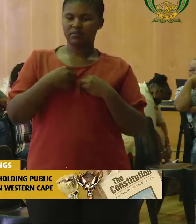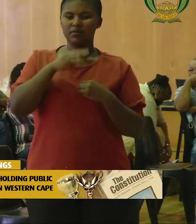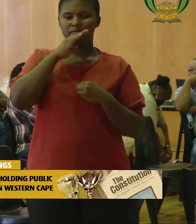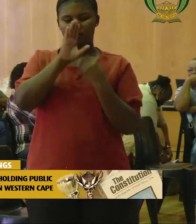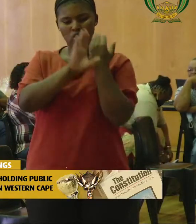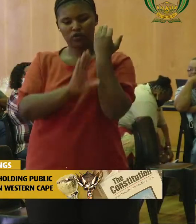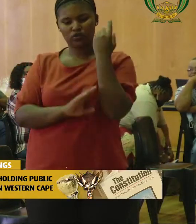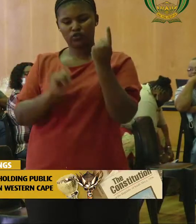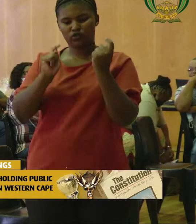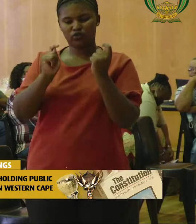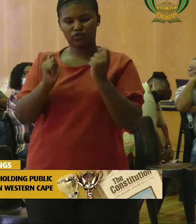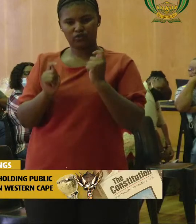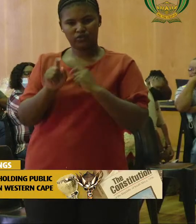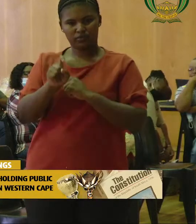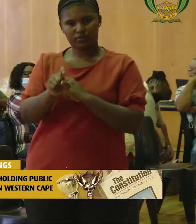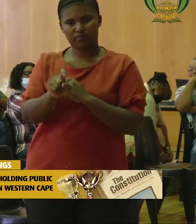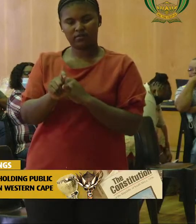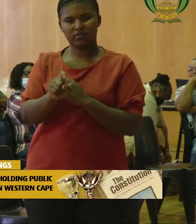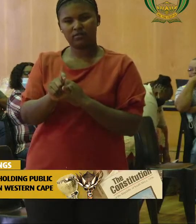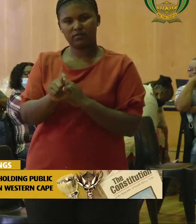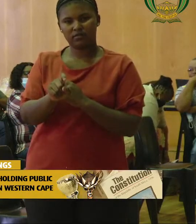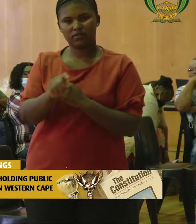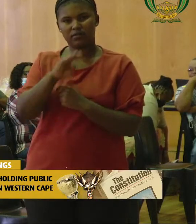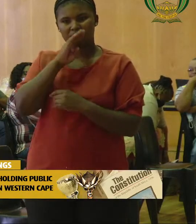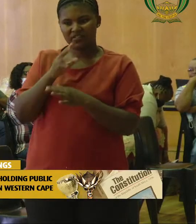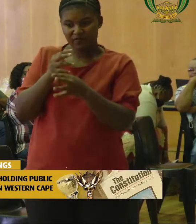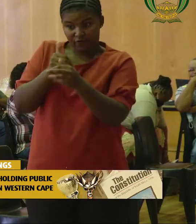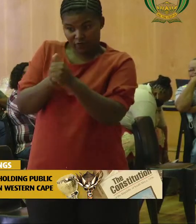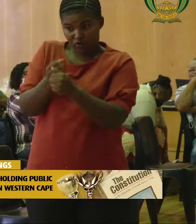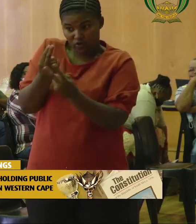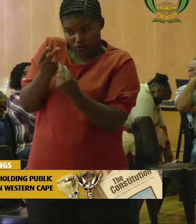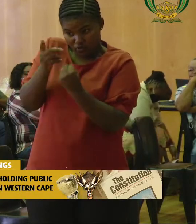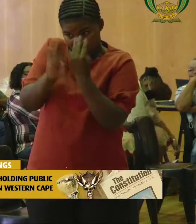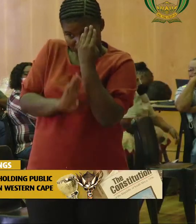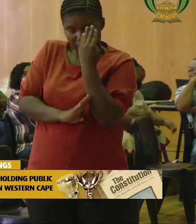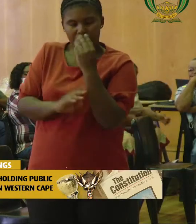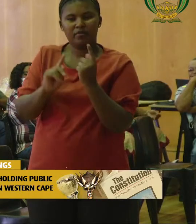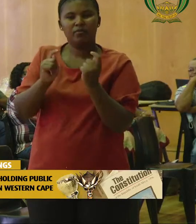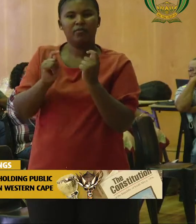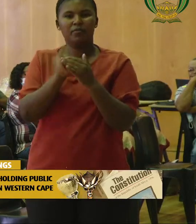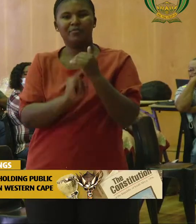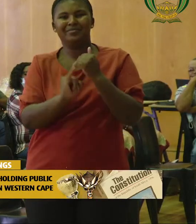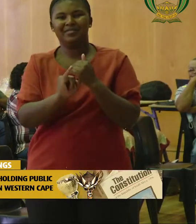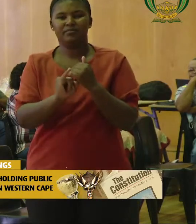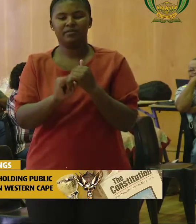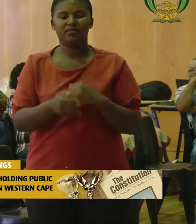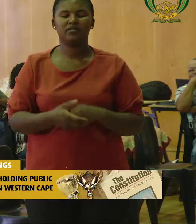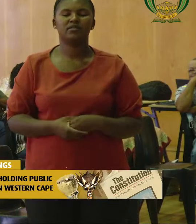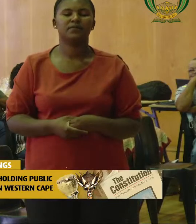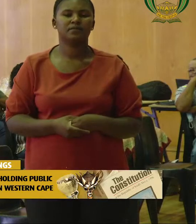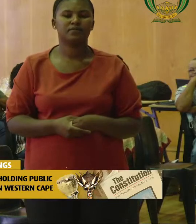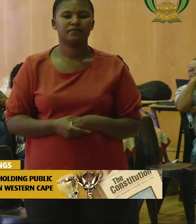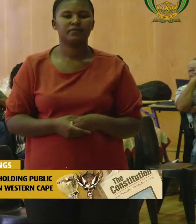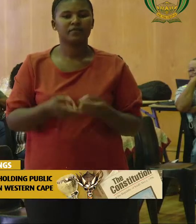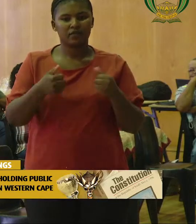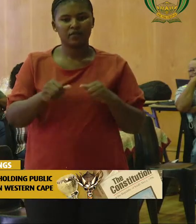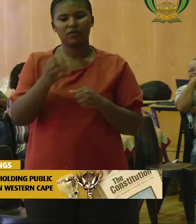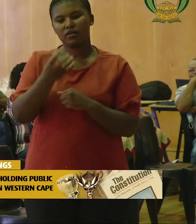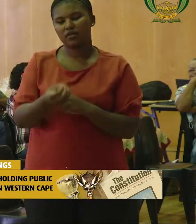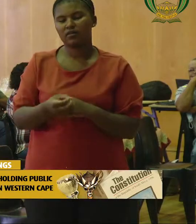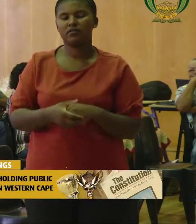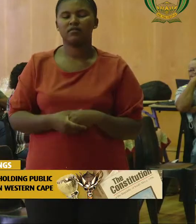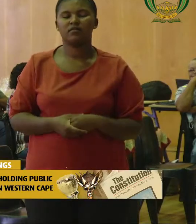It will have to be amended according to the new independence that's going to come into parliament. Then we have another